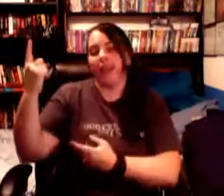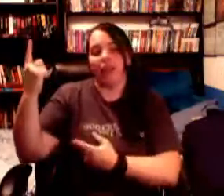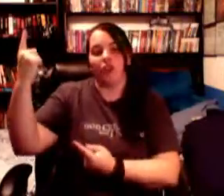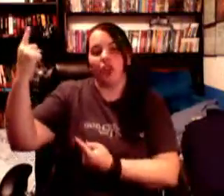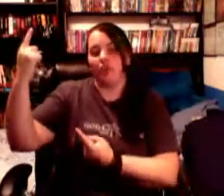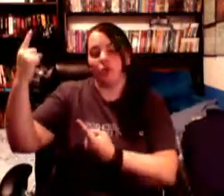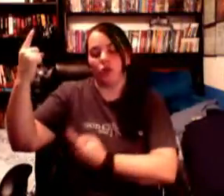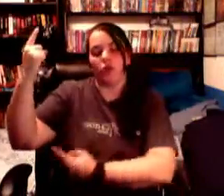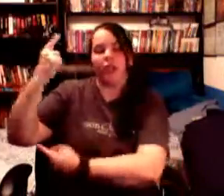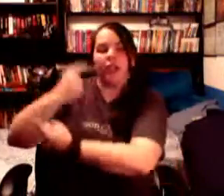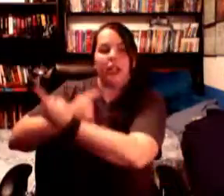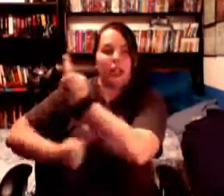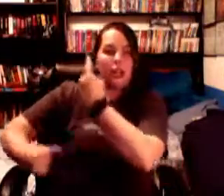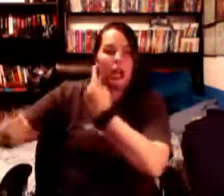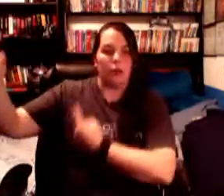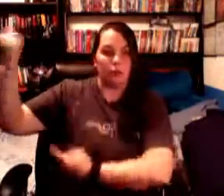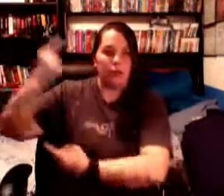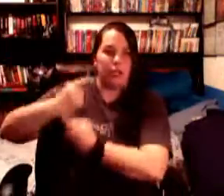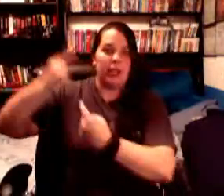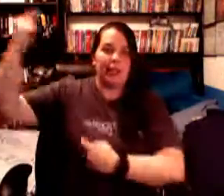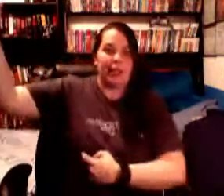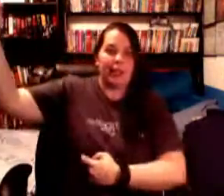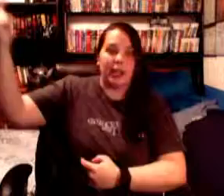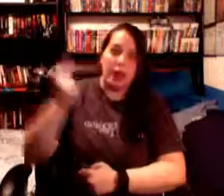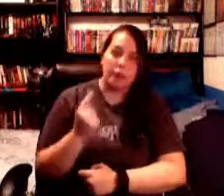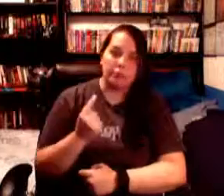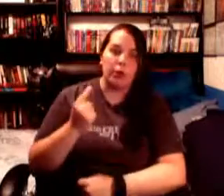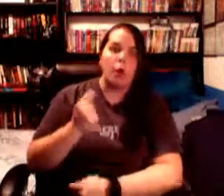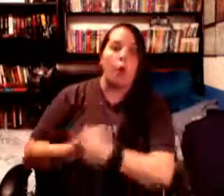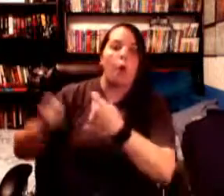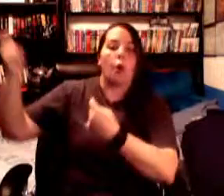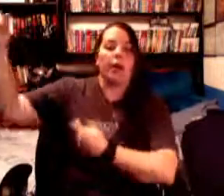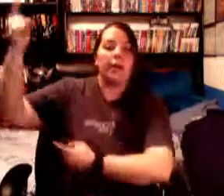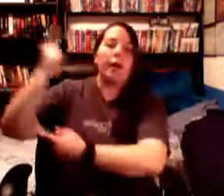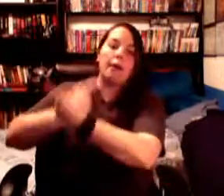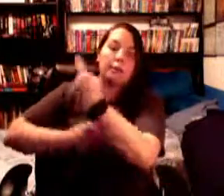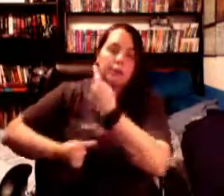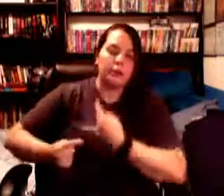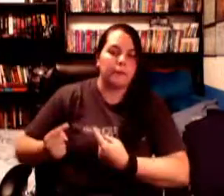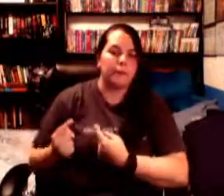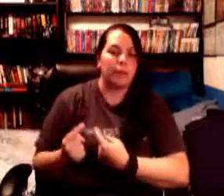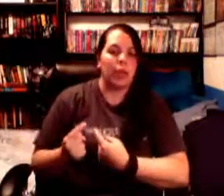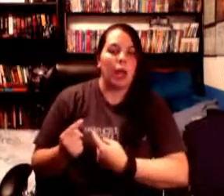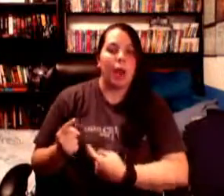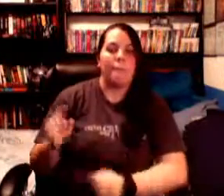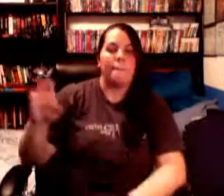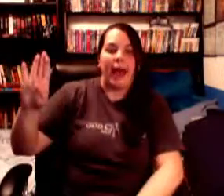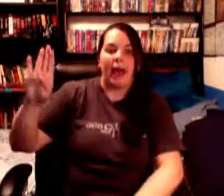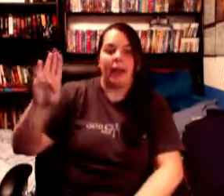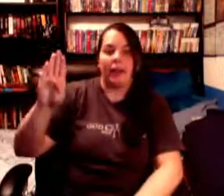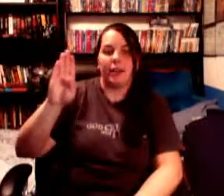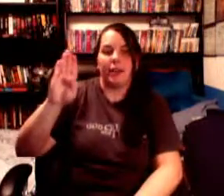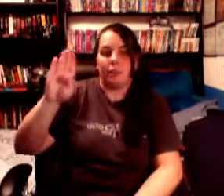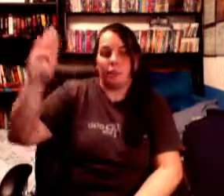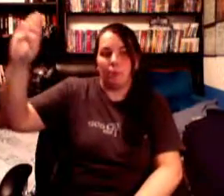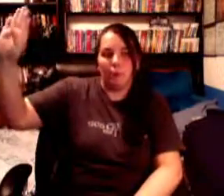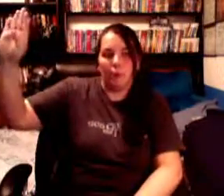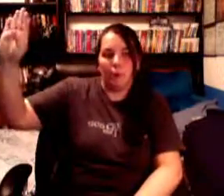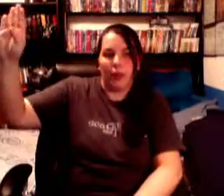hand shape, so you're just going to comes. So you're going to come, or he comes. Back is B up